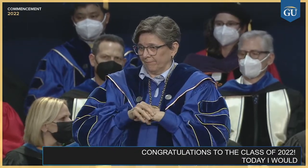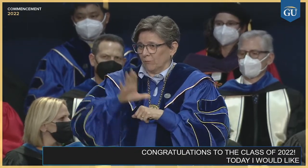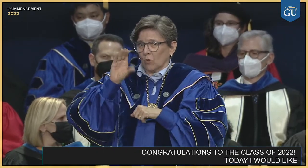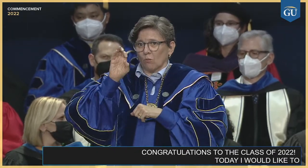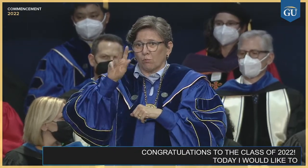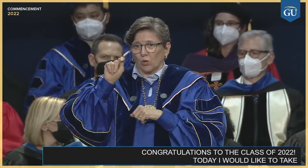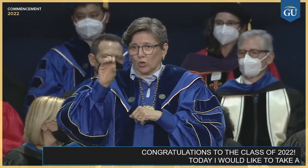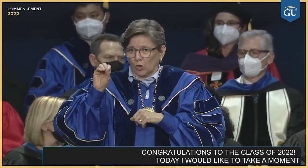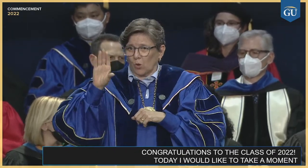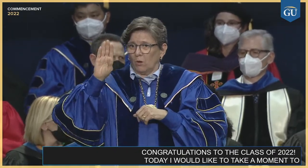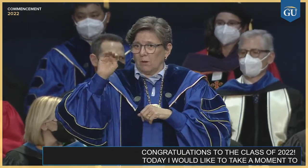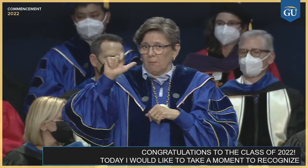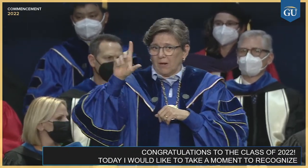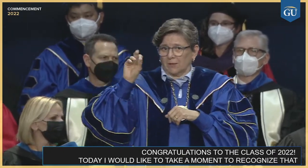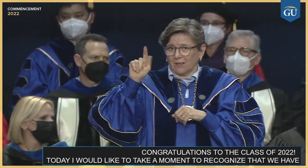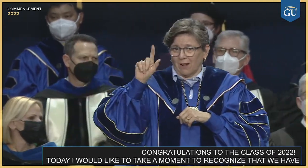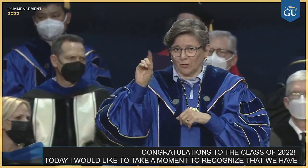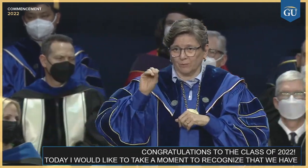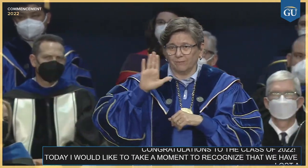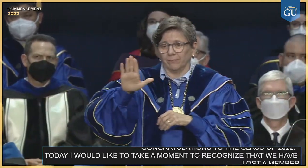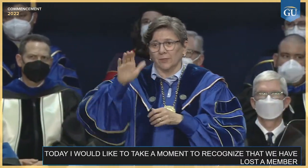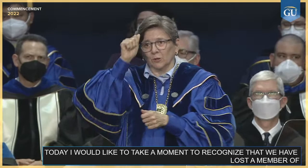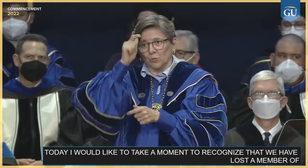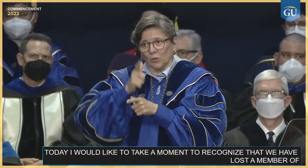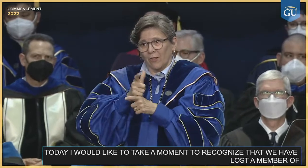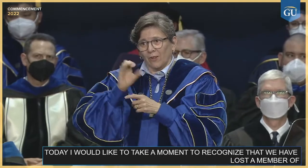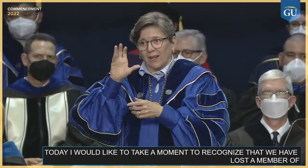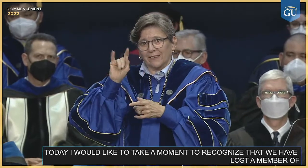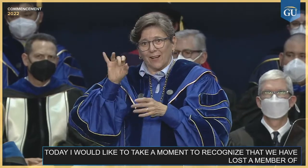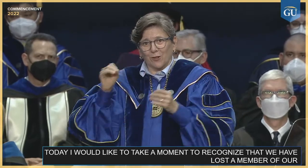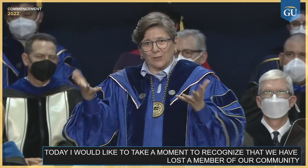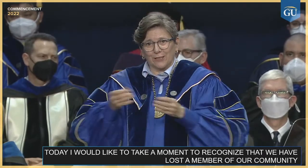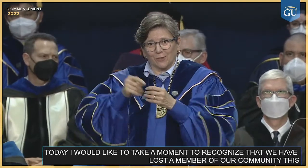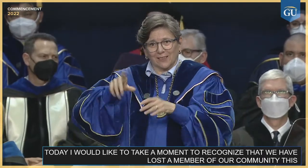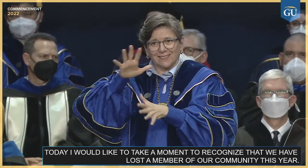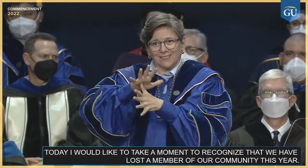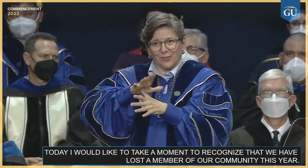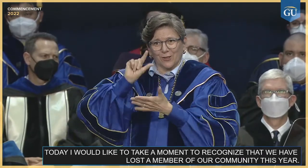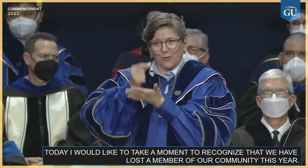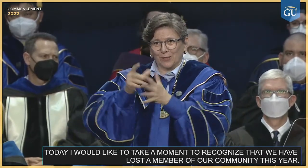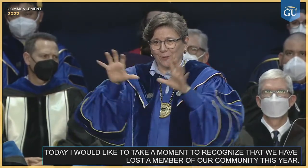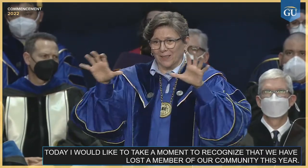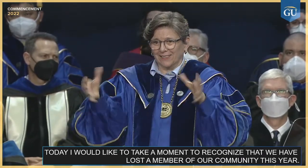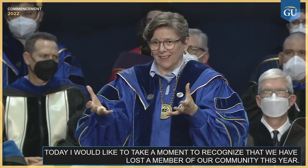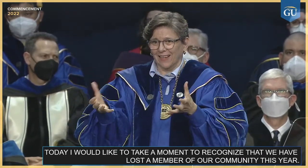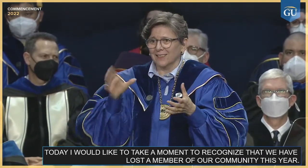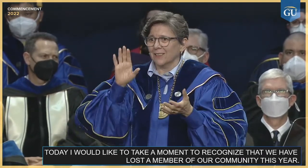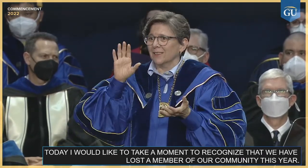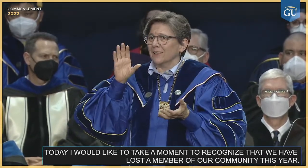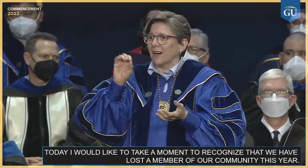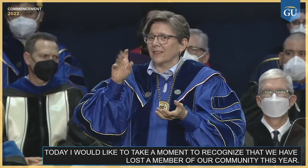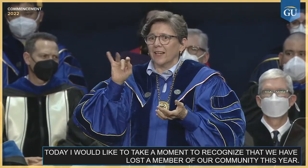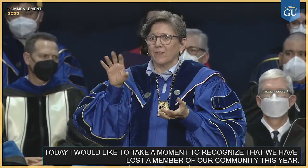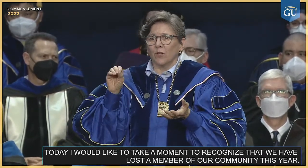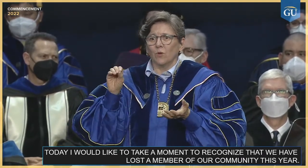this year, and that was Roberto Maldonado. His brother, Octavio, is of the graduating class